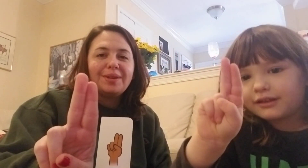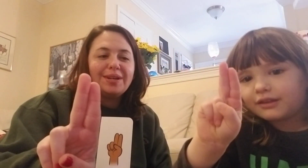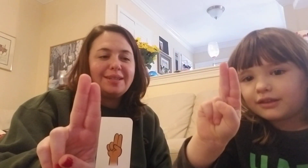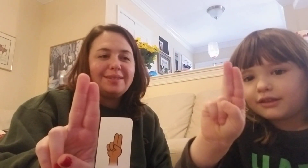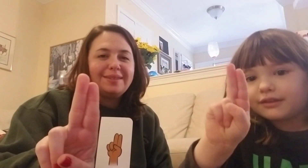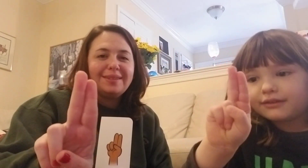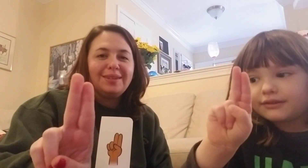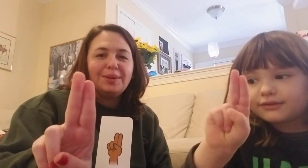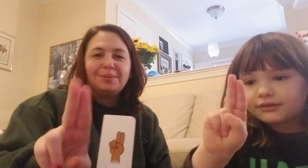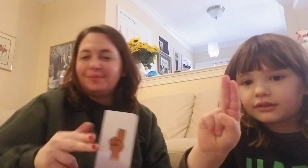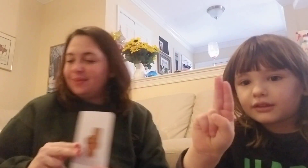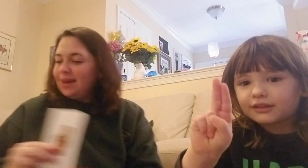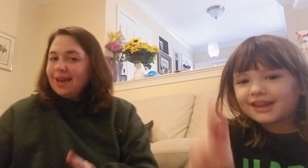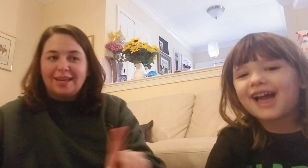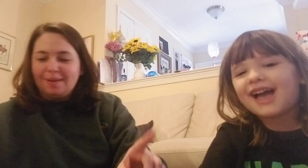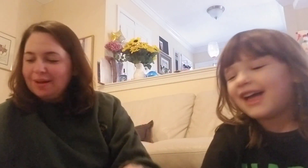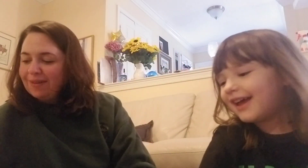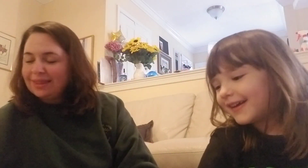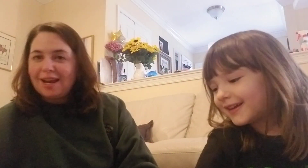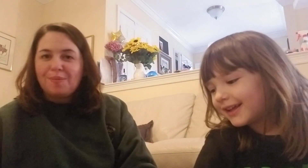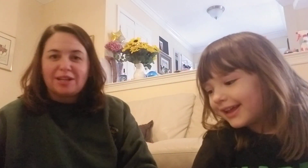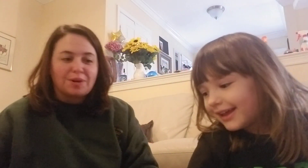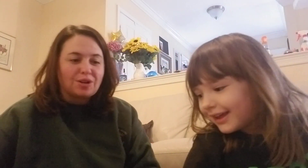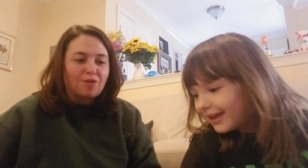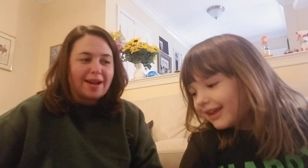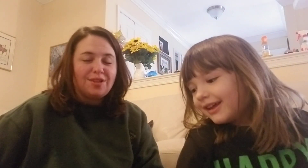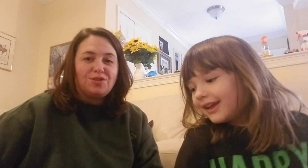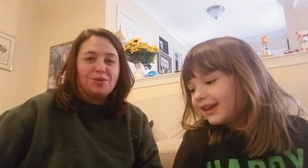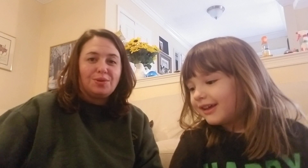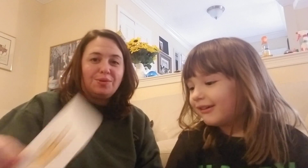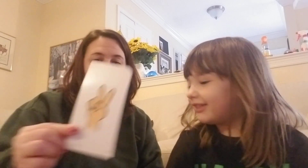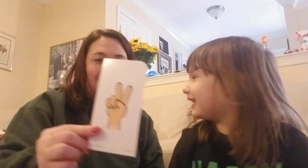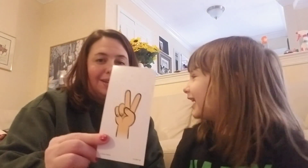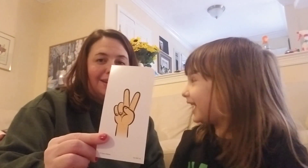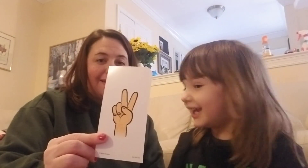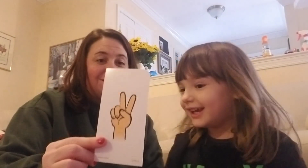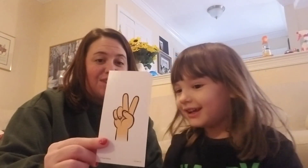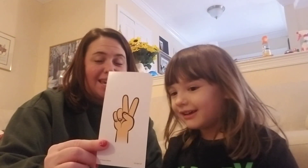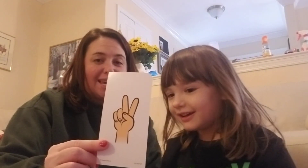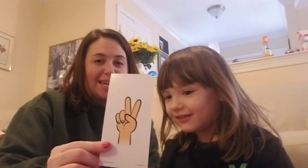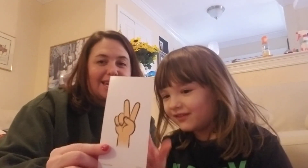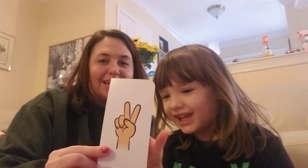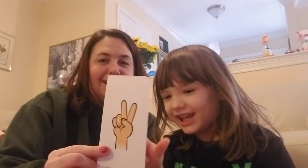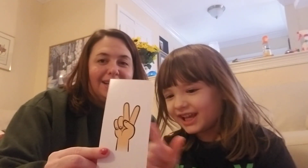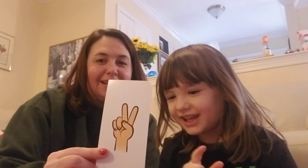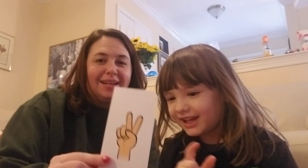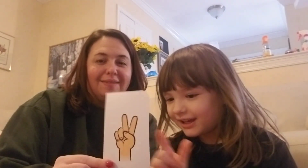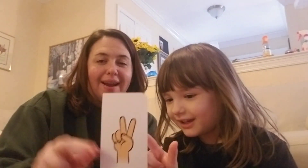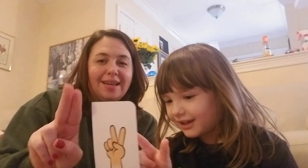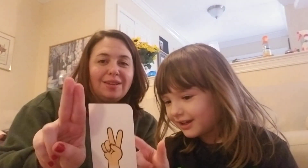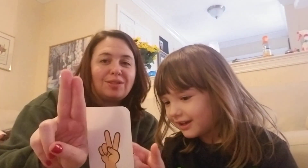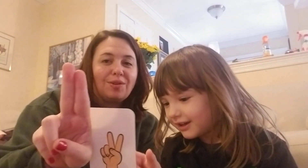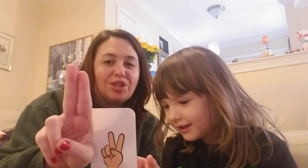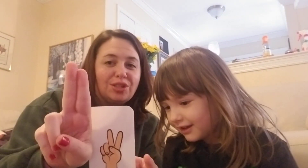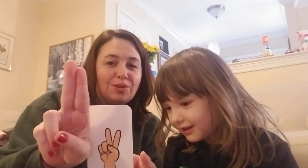Good. You. Keep it right there because we're going to go right into V. Ready? So just do the